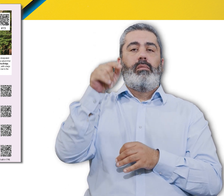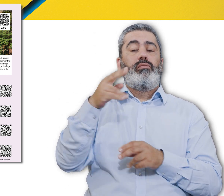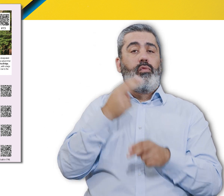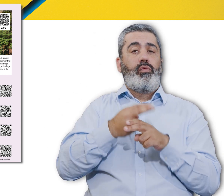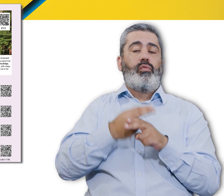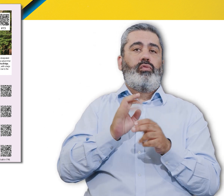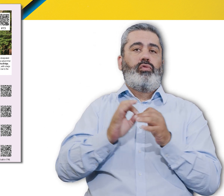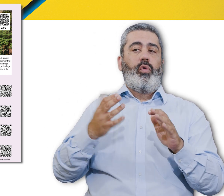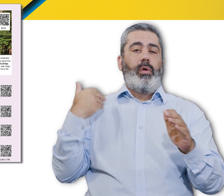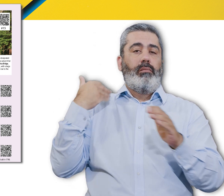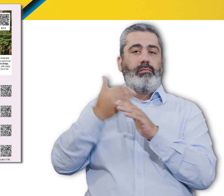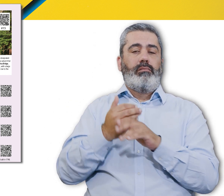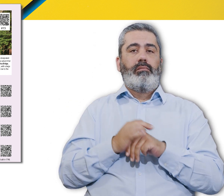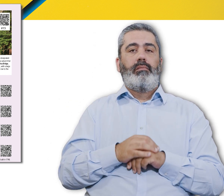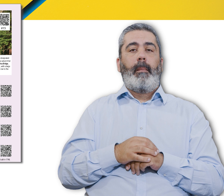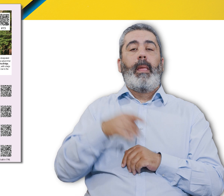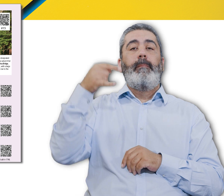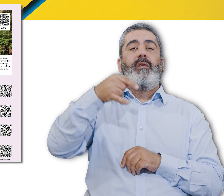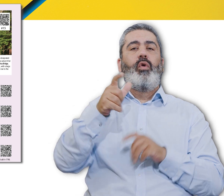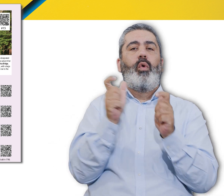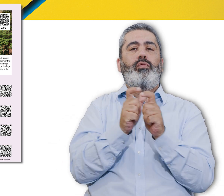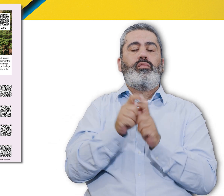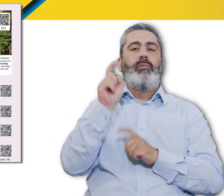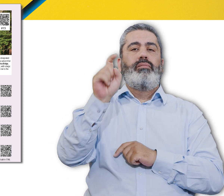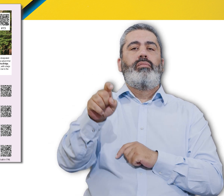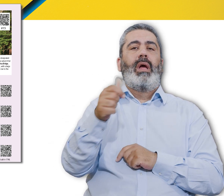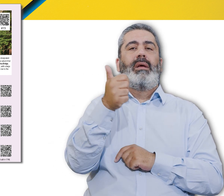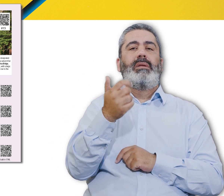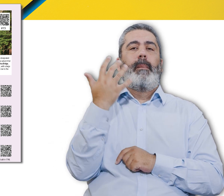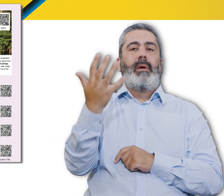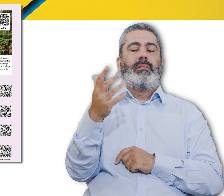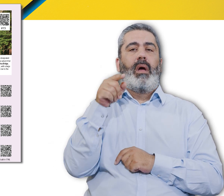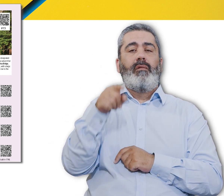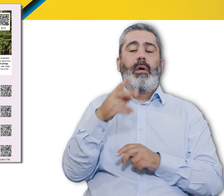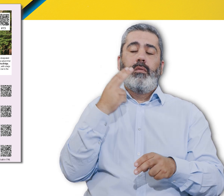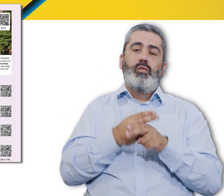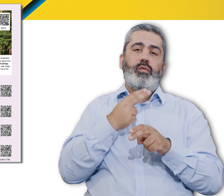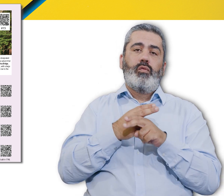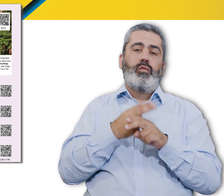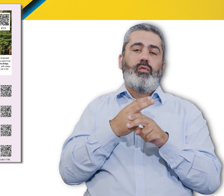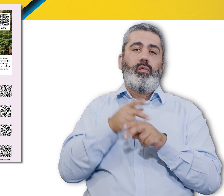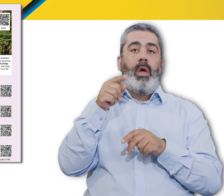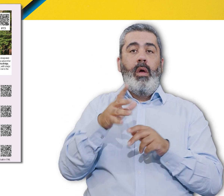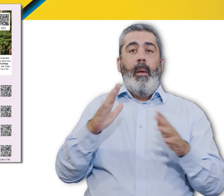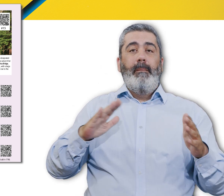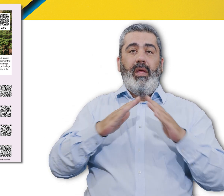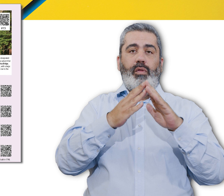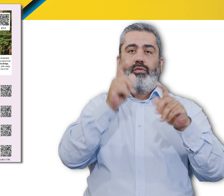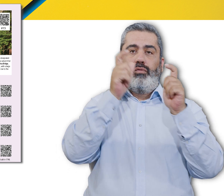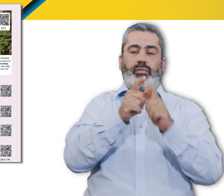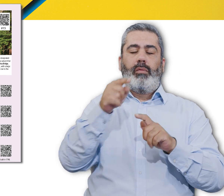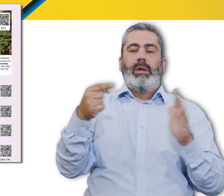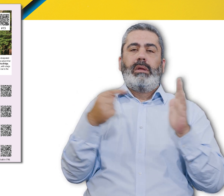1.300 m, with a remarkable historical past. Privole, number 65. One of the most important resorts